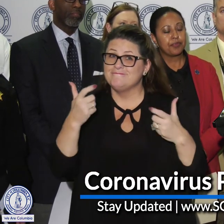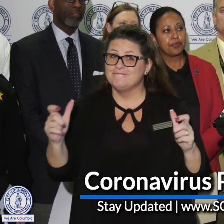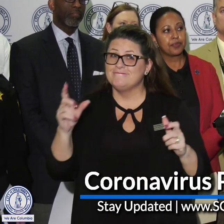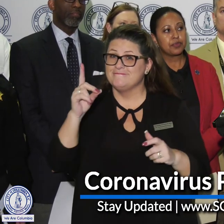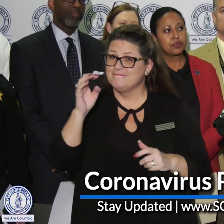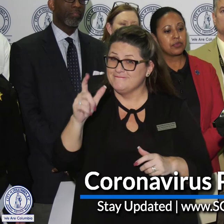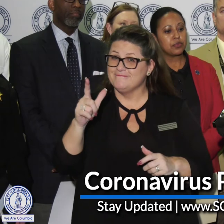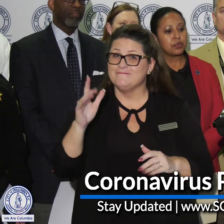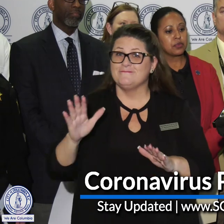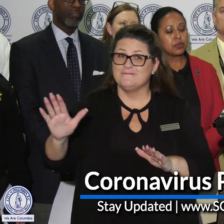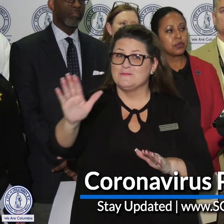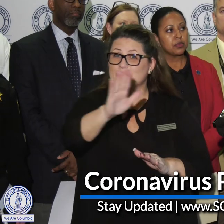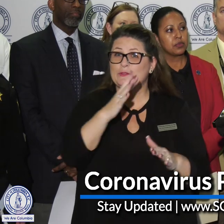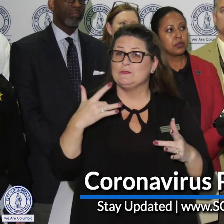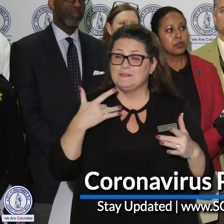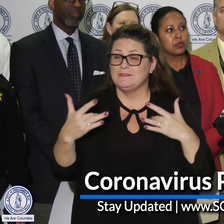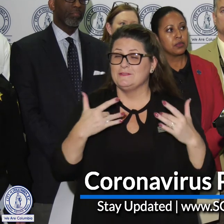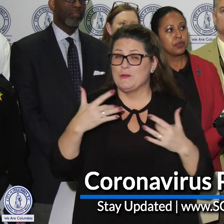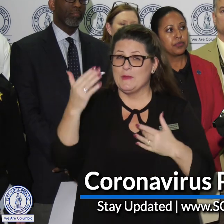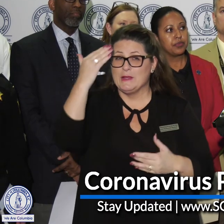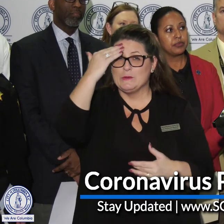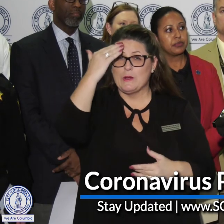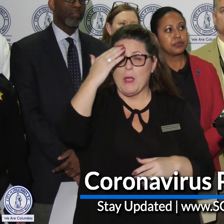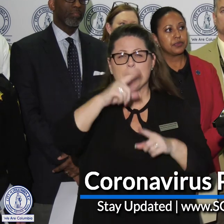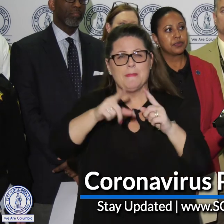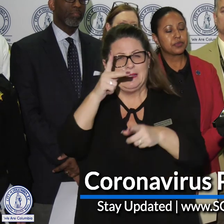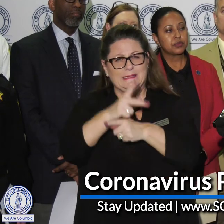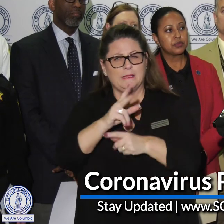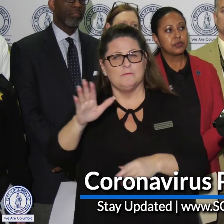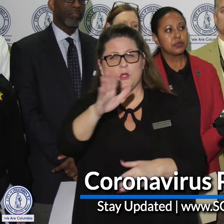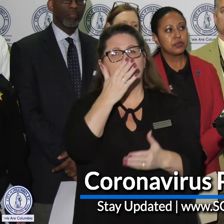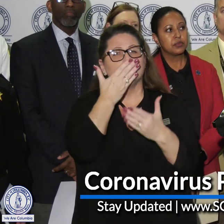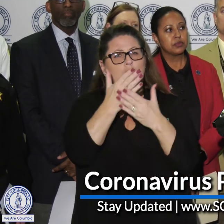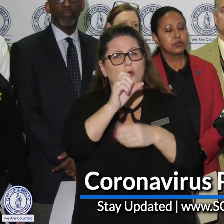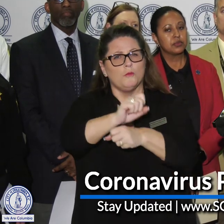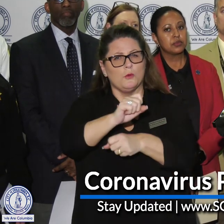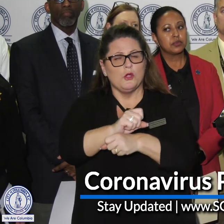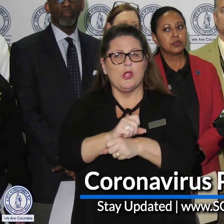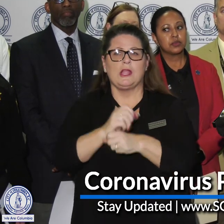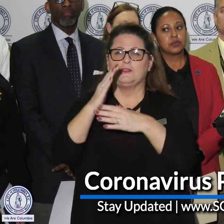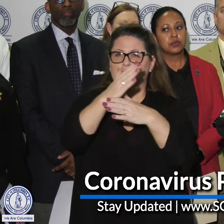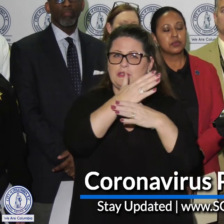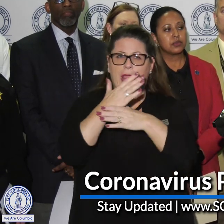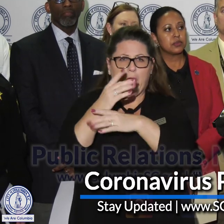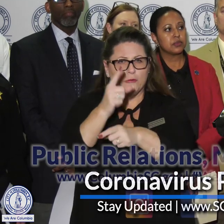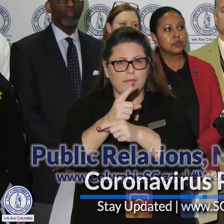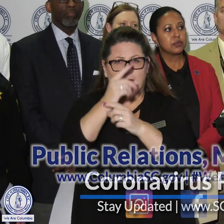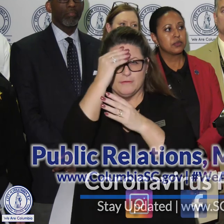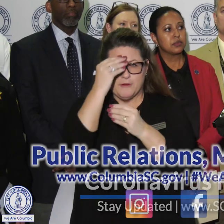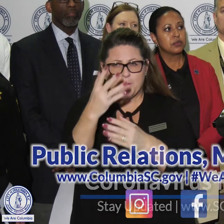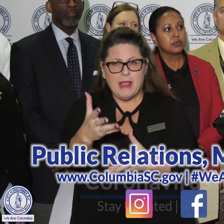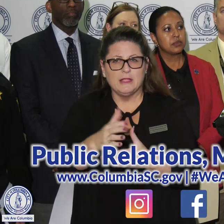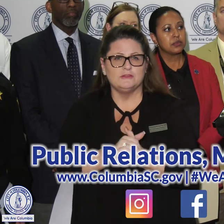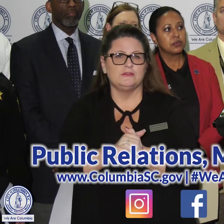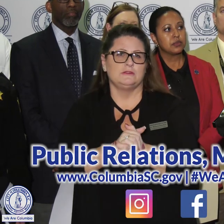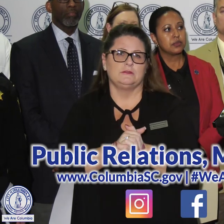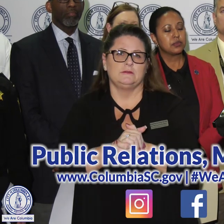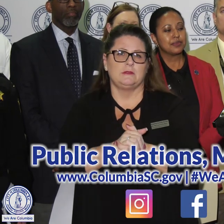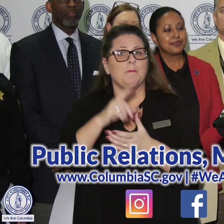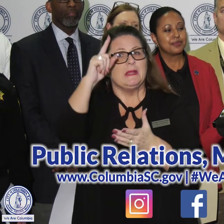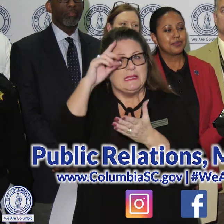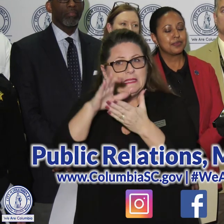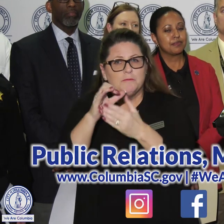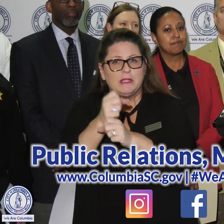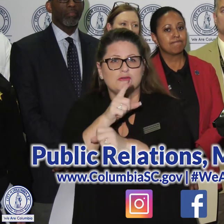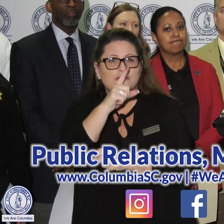public concern right now. Please continue doing the great work you do and sharing the good word. Make sure it's something we can all we